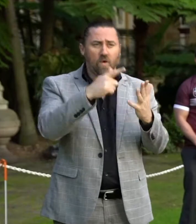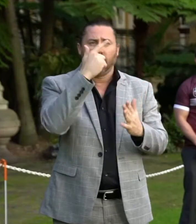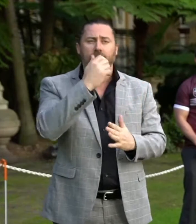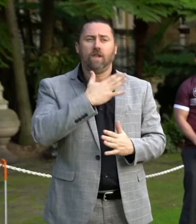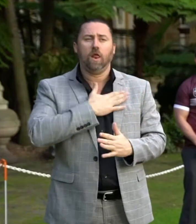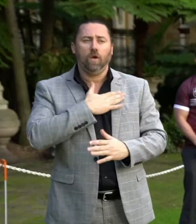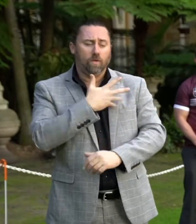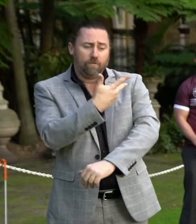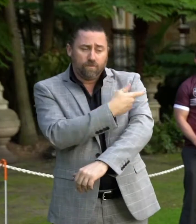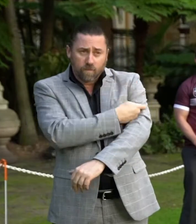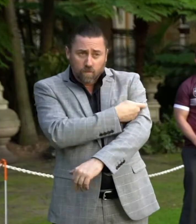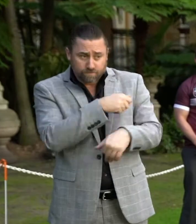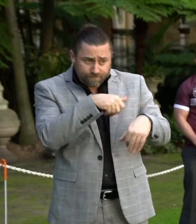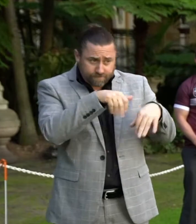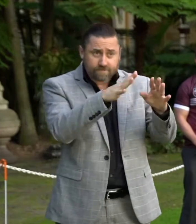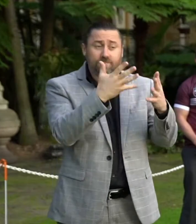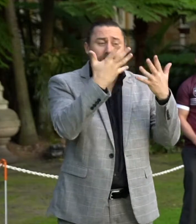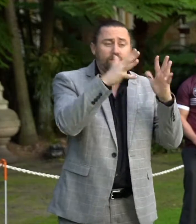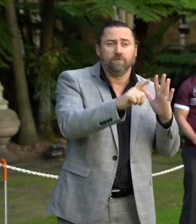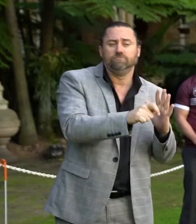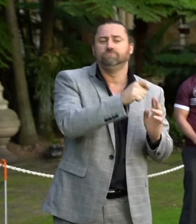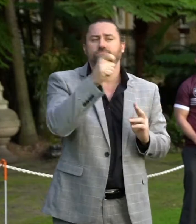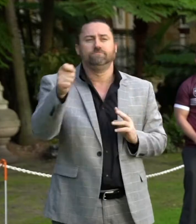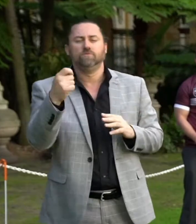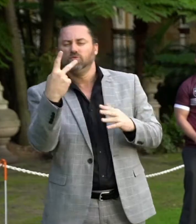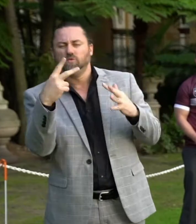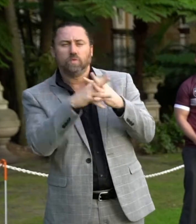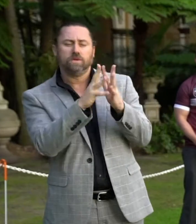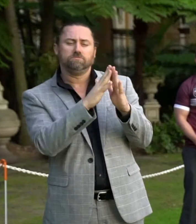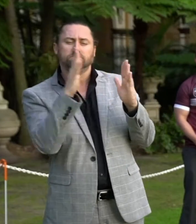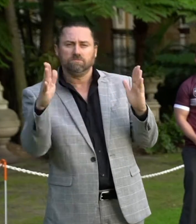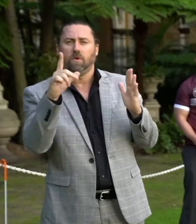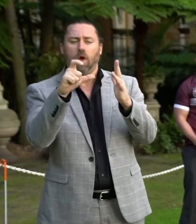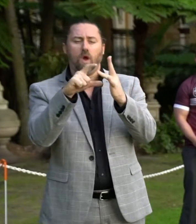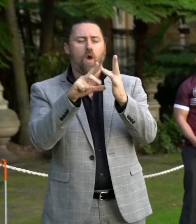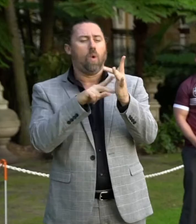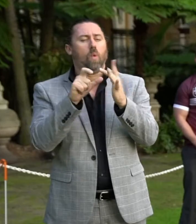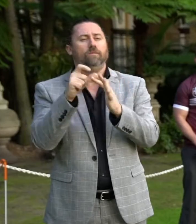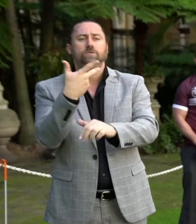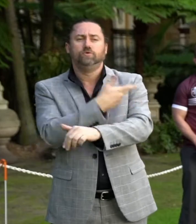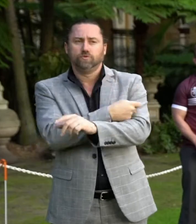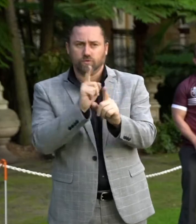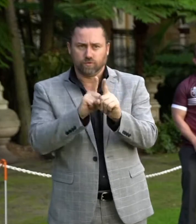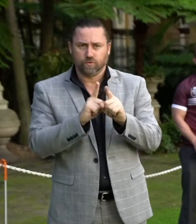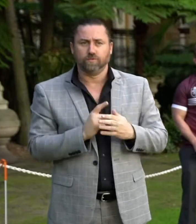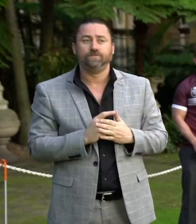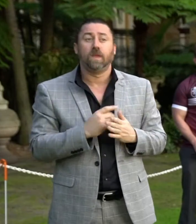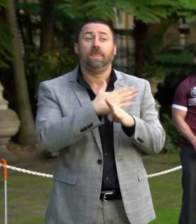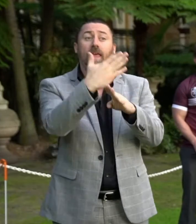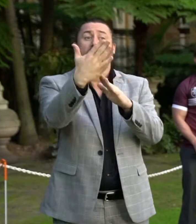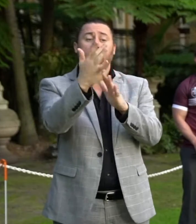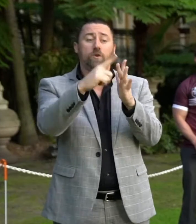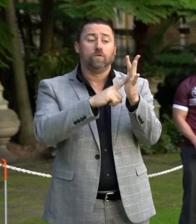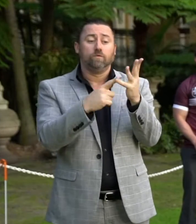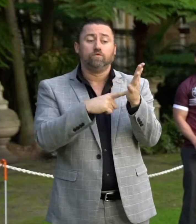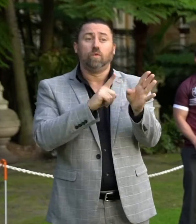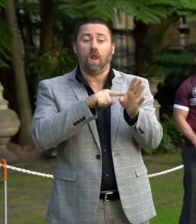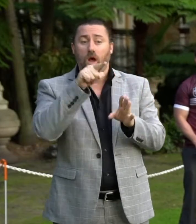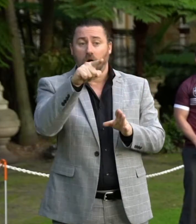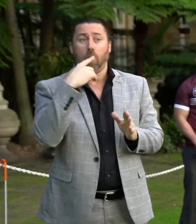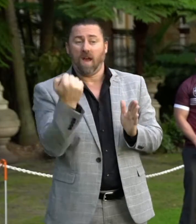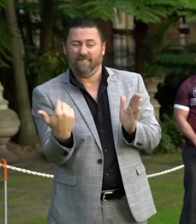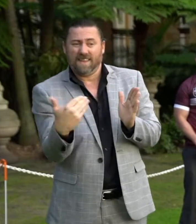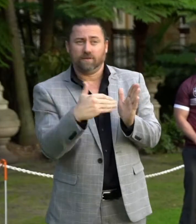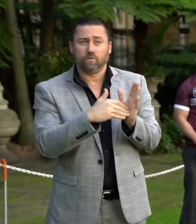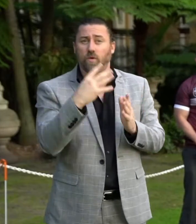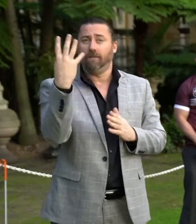go and get your COVID vaccine. Also, in addition, what we'll be doing from the end of July, we'll be opening up 14